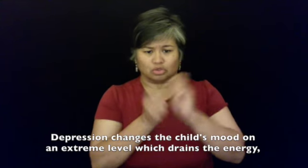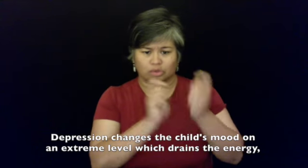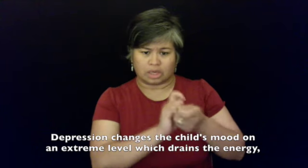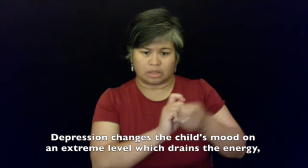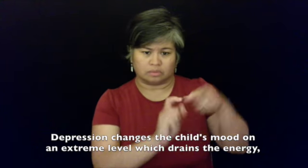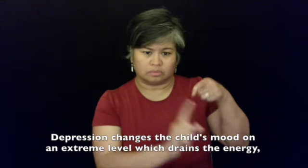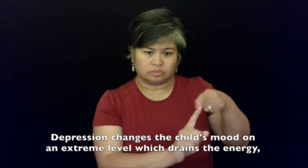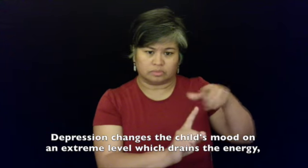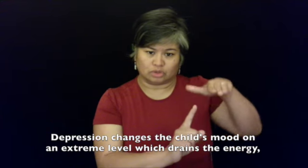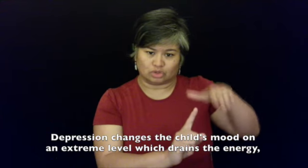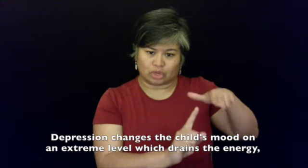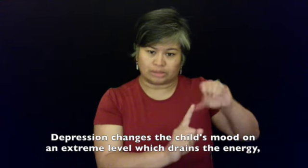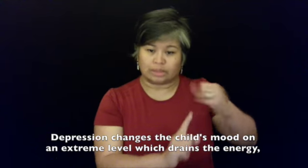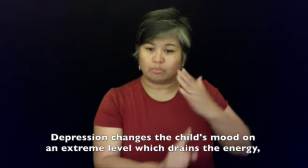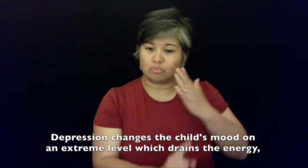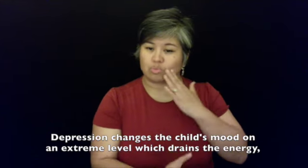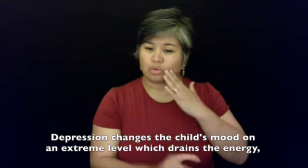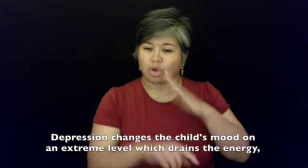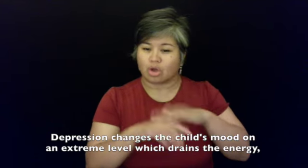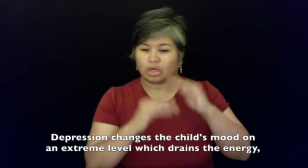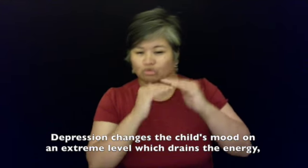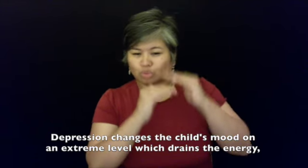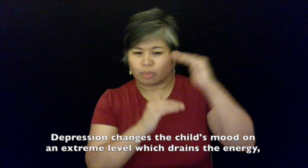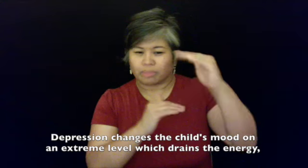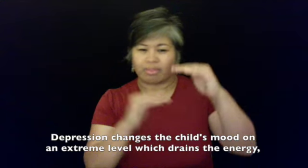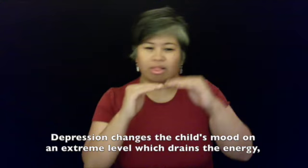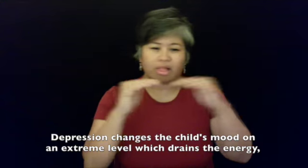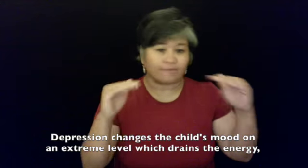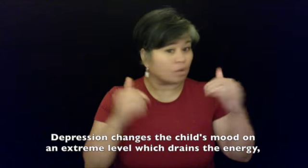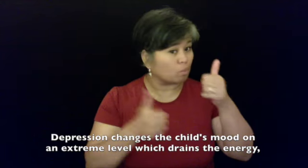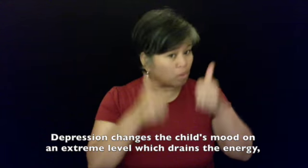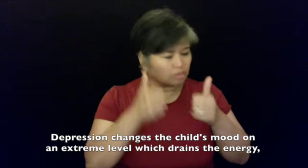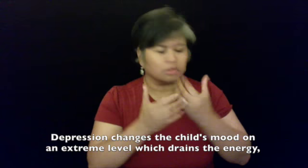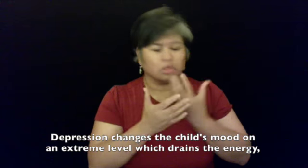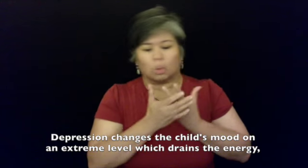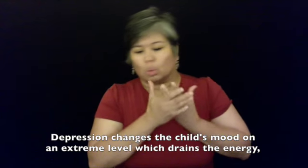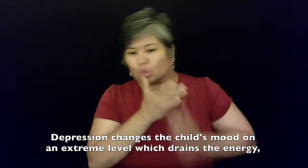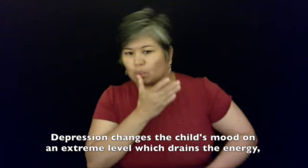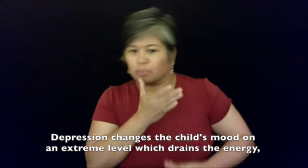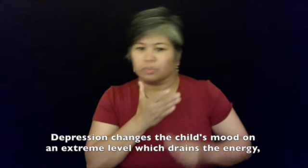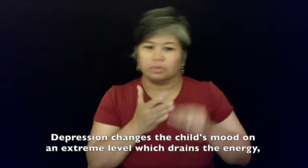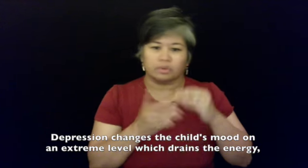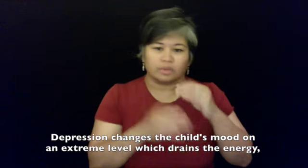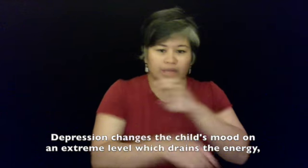Depression changes the child's mood on an extreme level, which drains the energy,